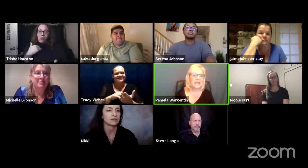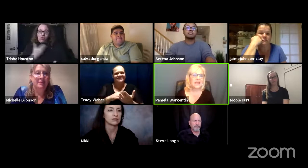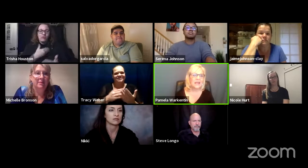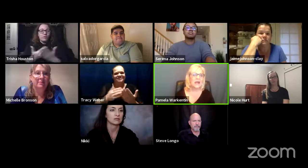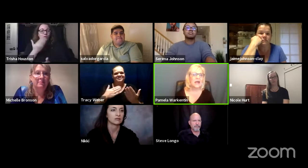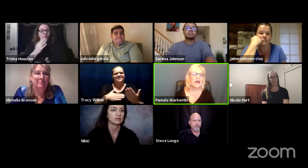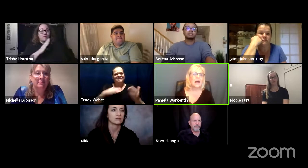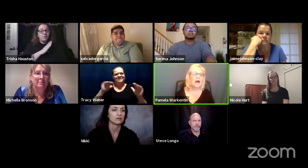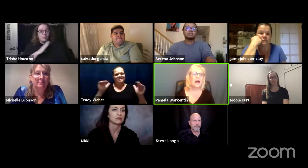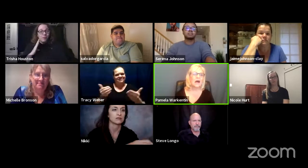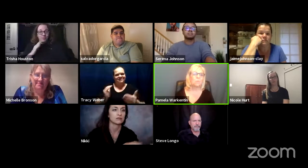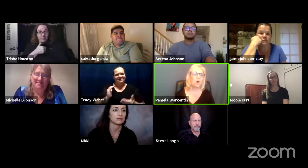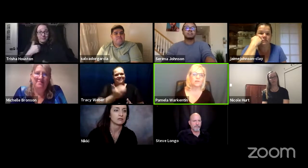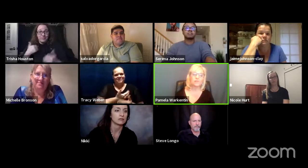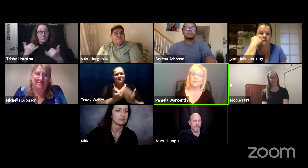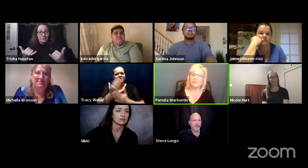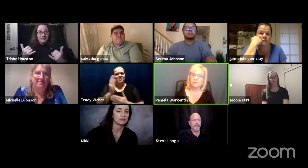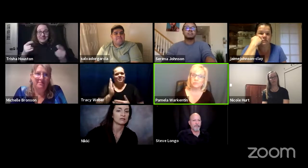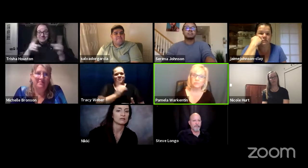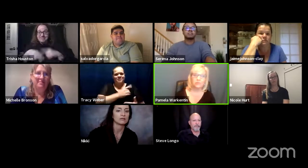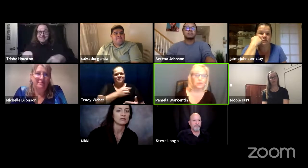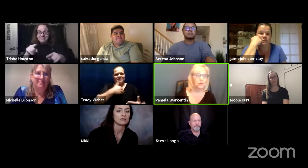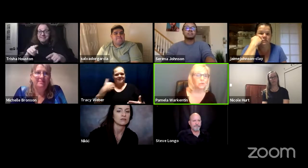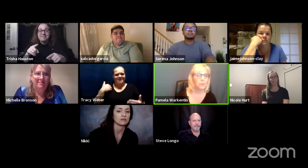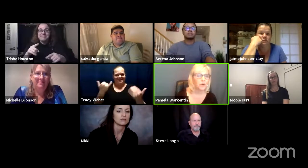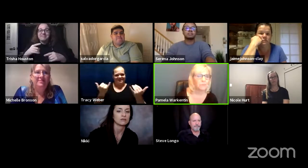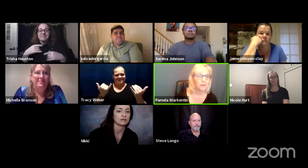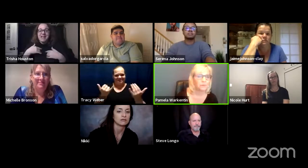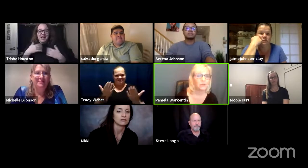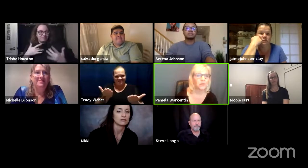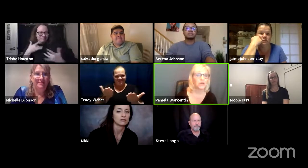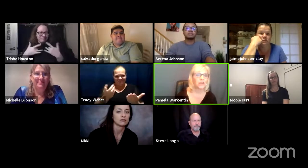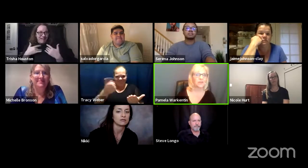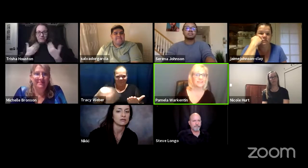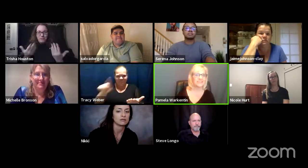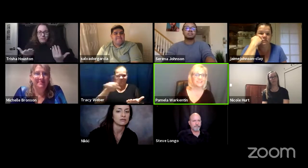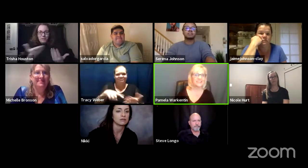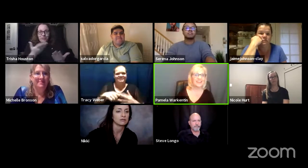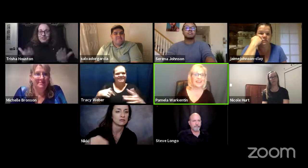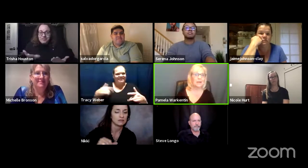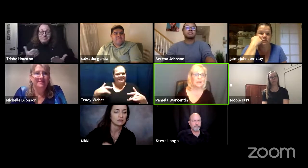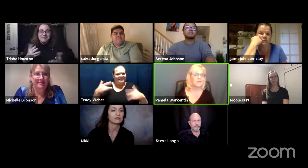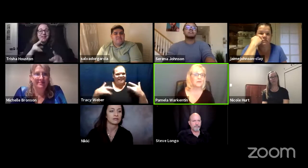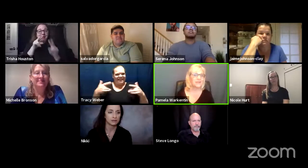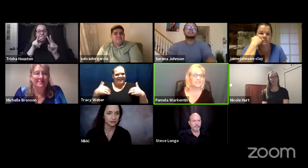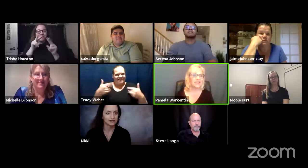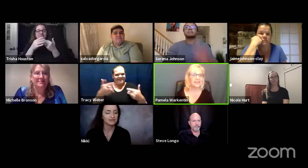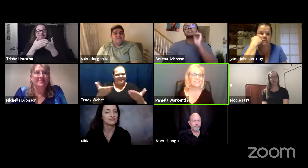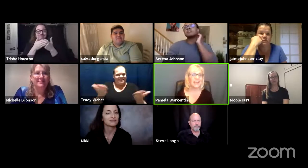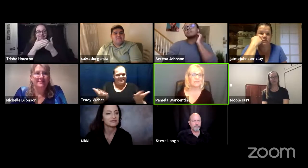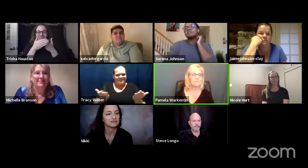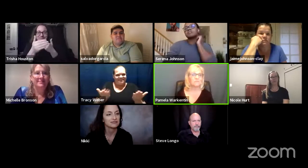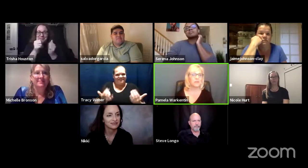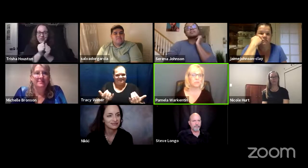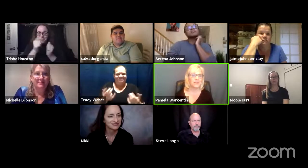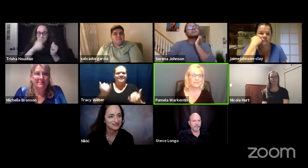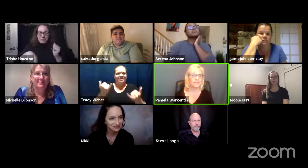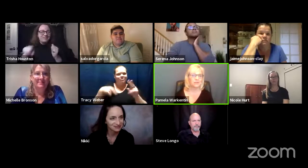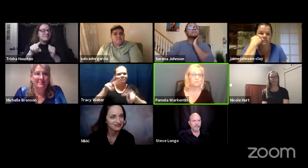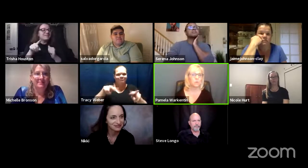Today, I want to introduce our new board members who are here with us today. I'm very excited to have them here with us and look